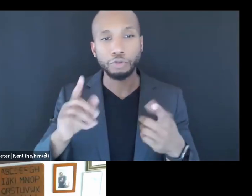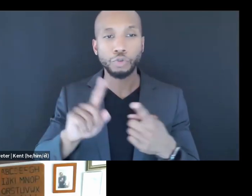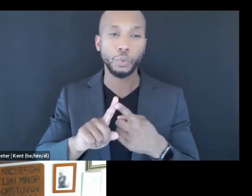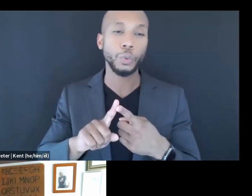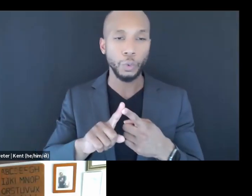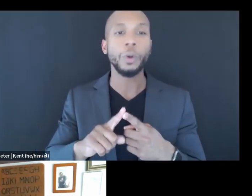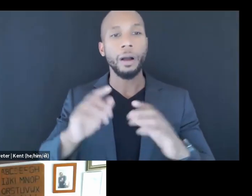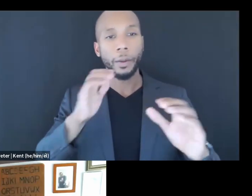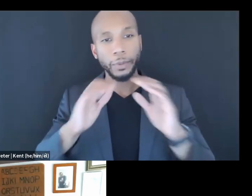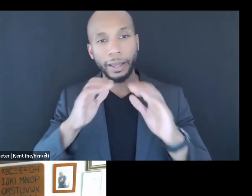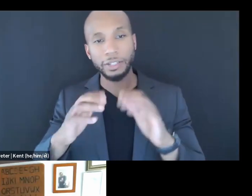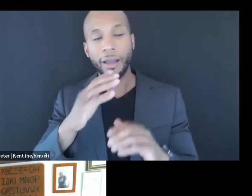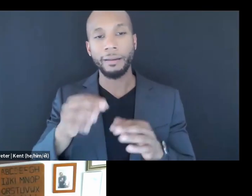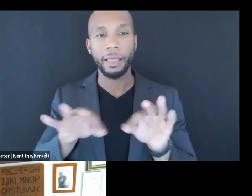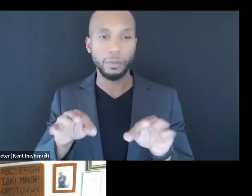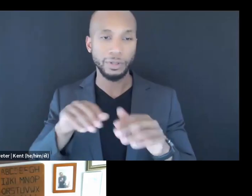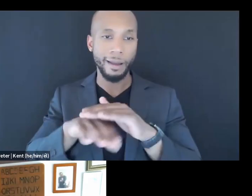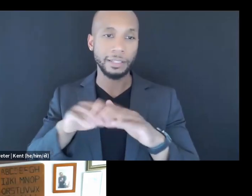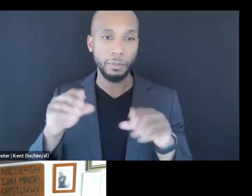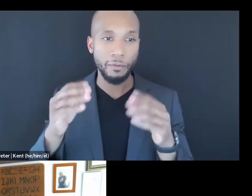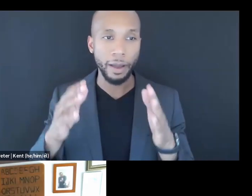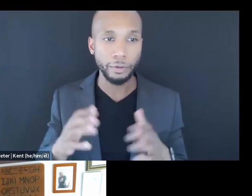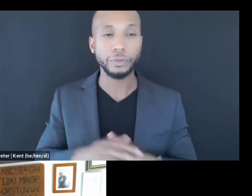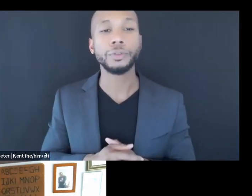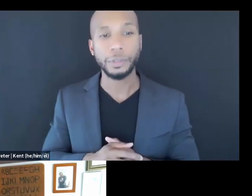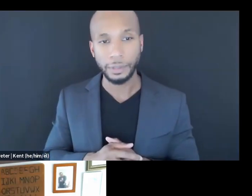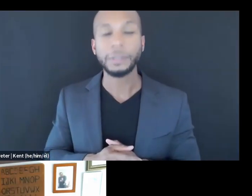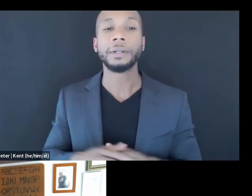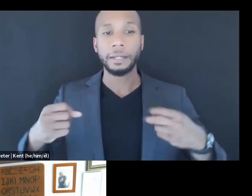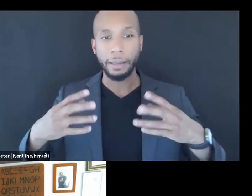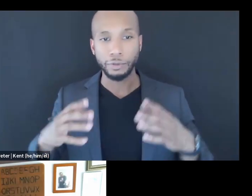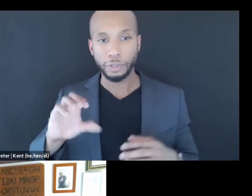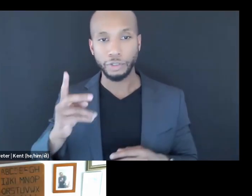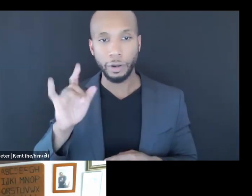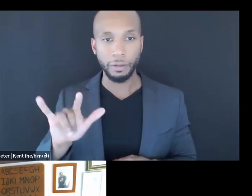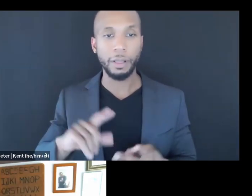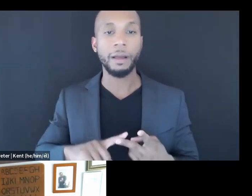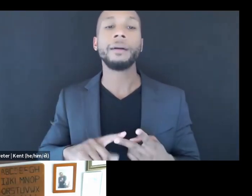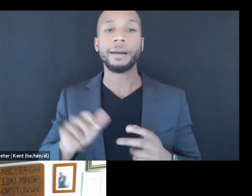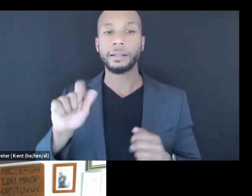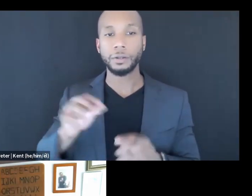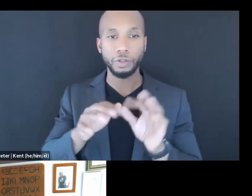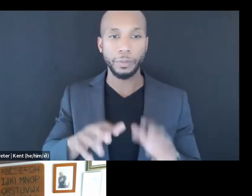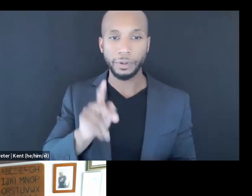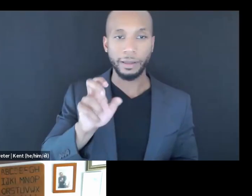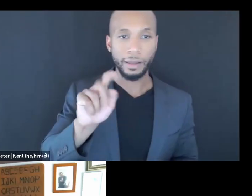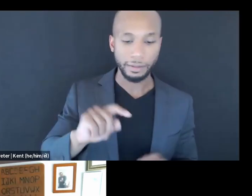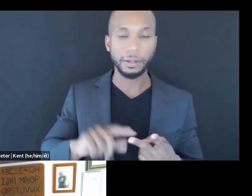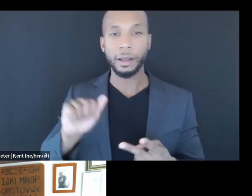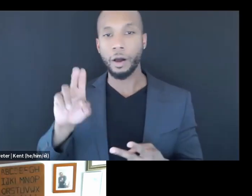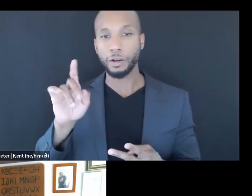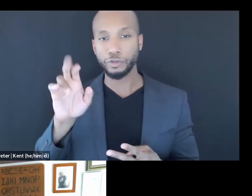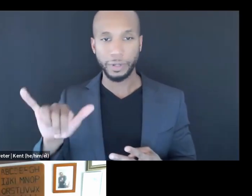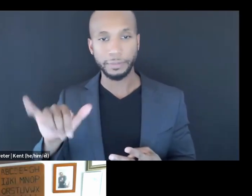our communication and language access providers, Captioner Cheryl, and our ASL interpreters, Kent and